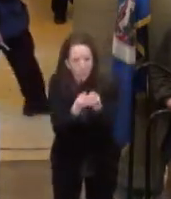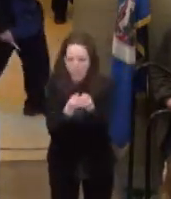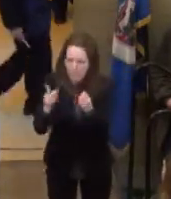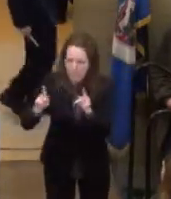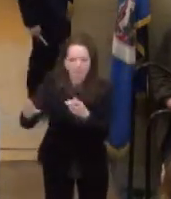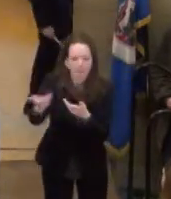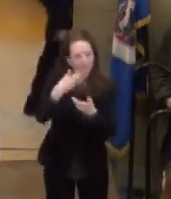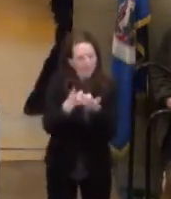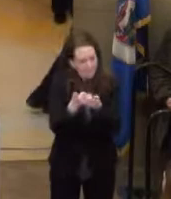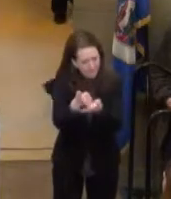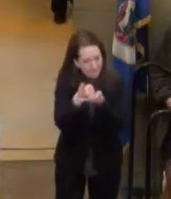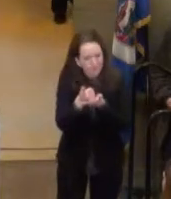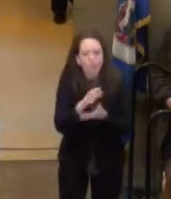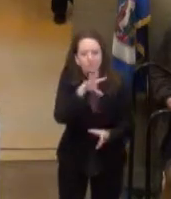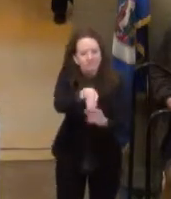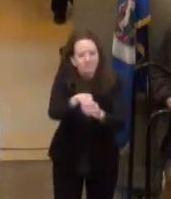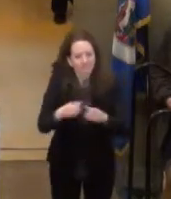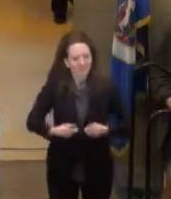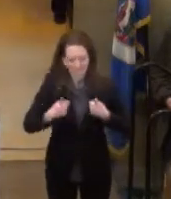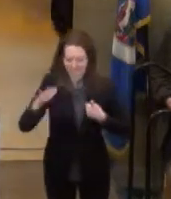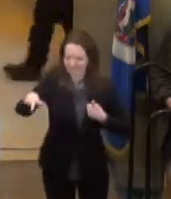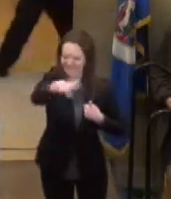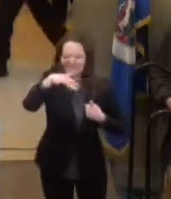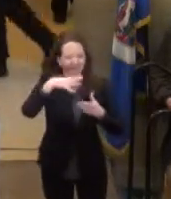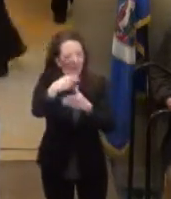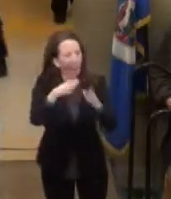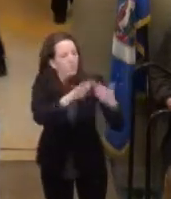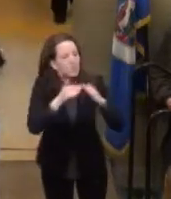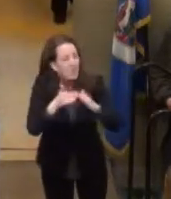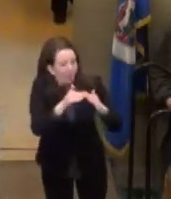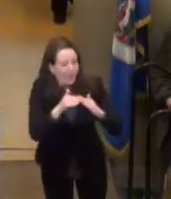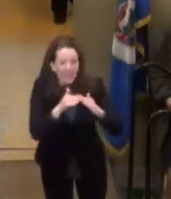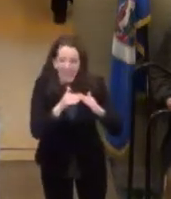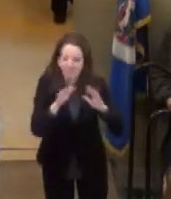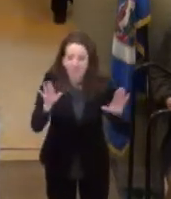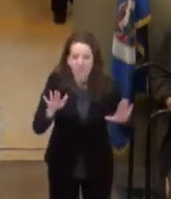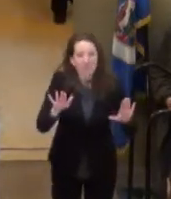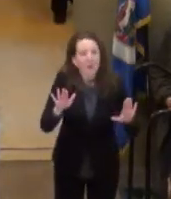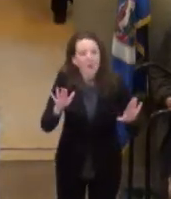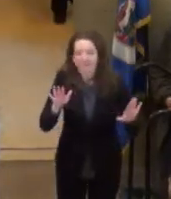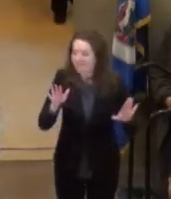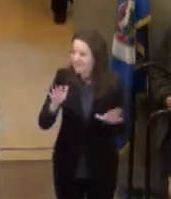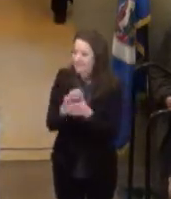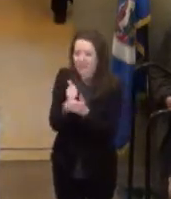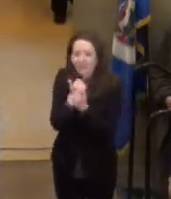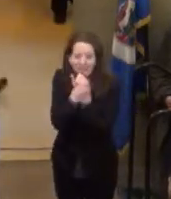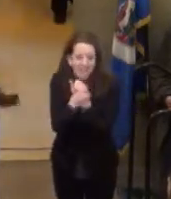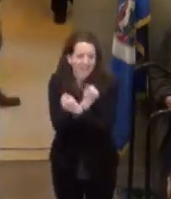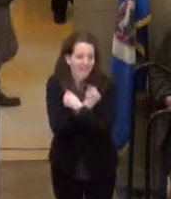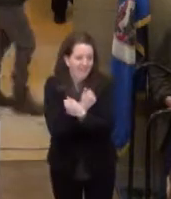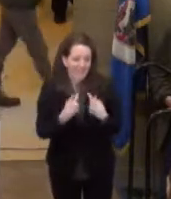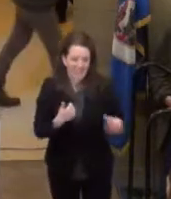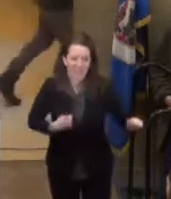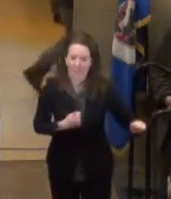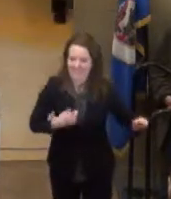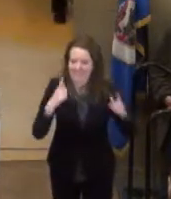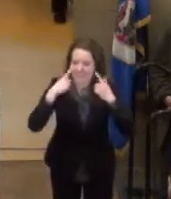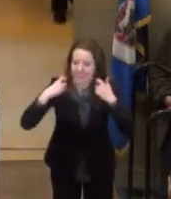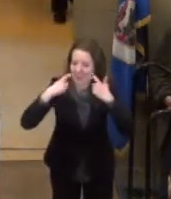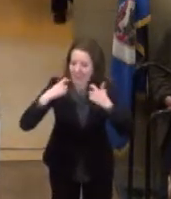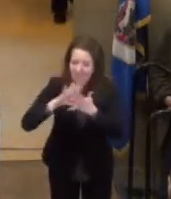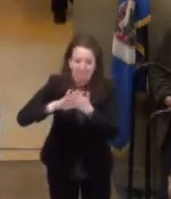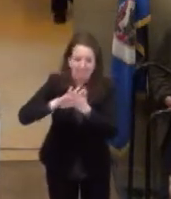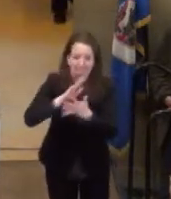live in the community. And a great love, and a great wife who loves me. Sorry about that.